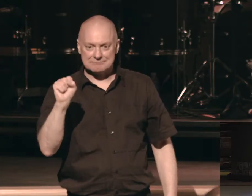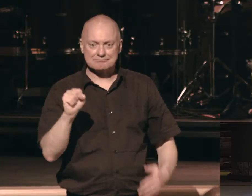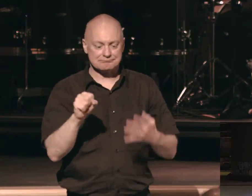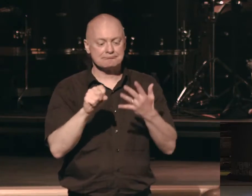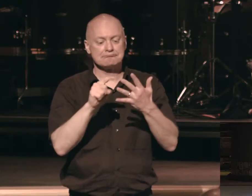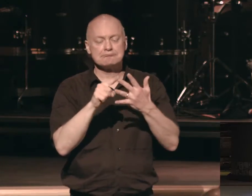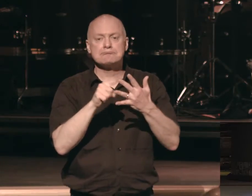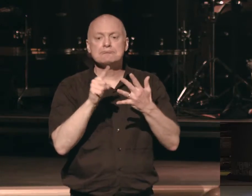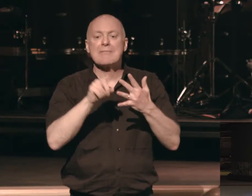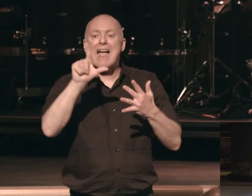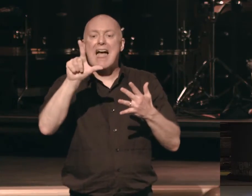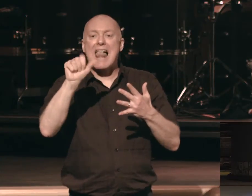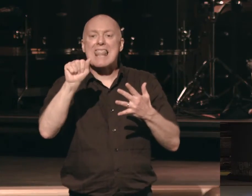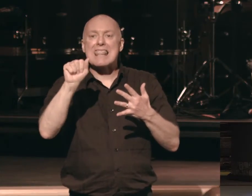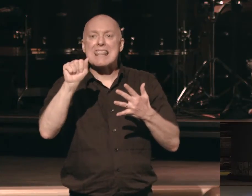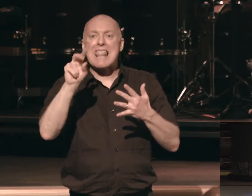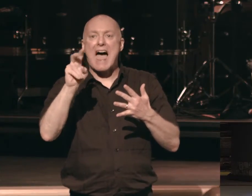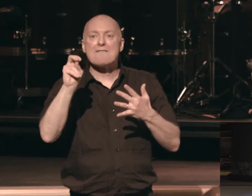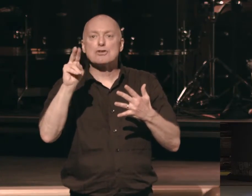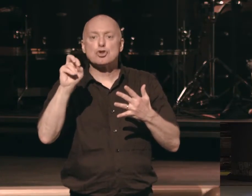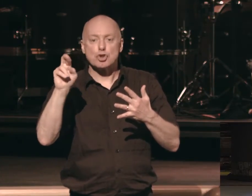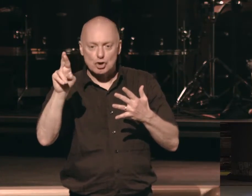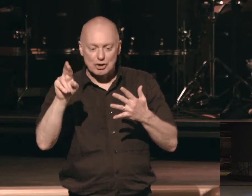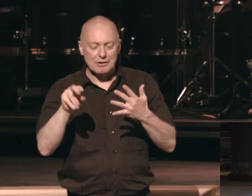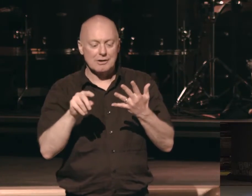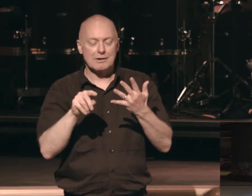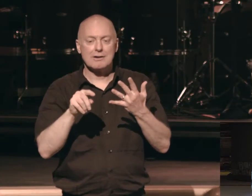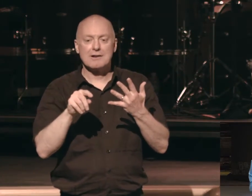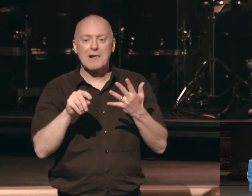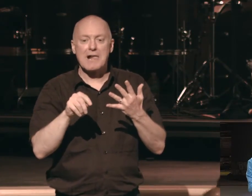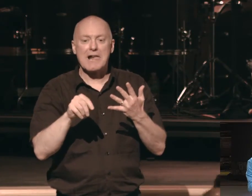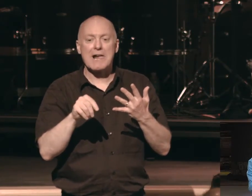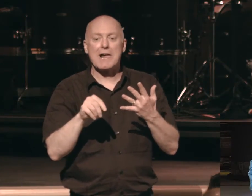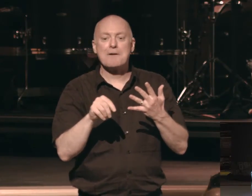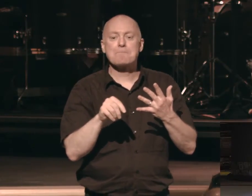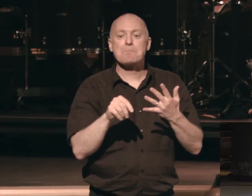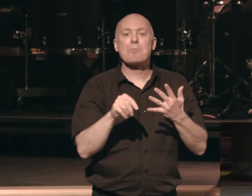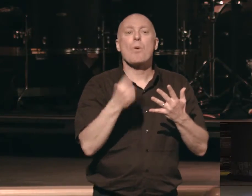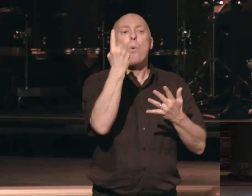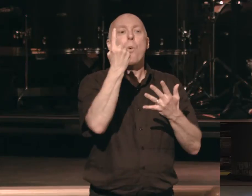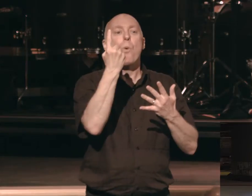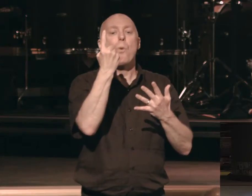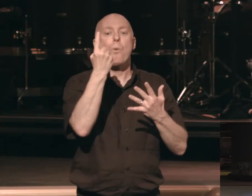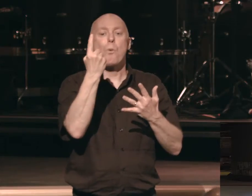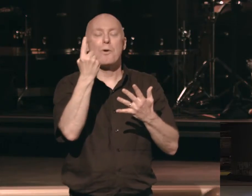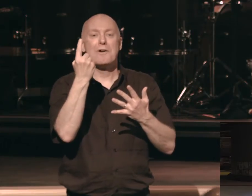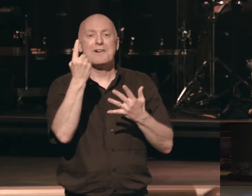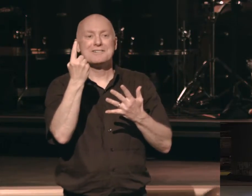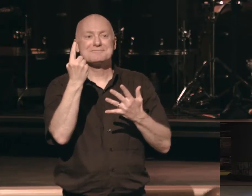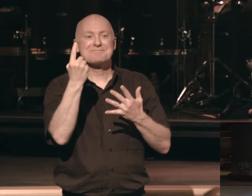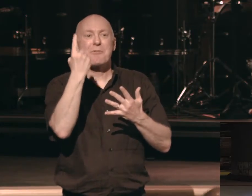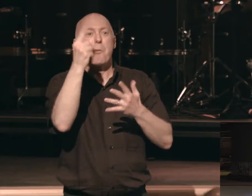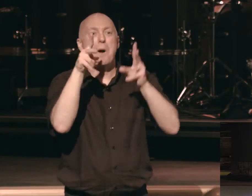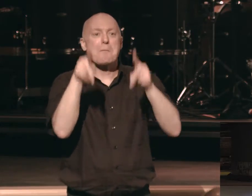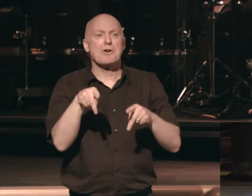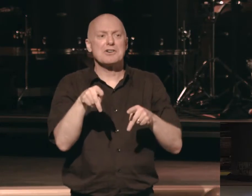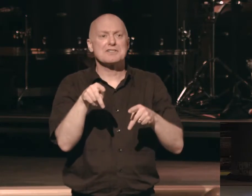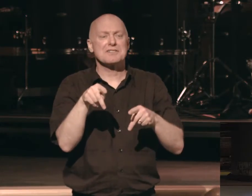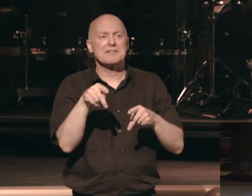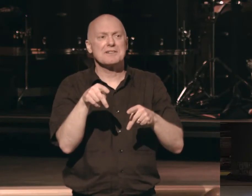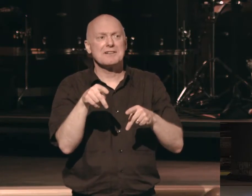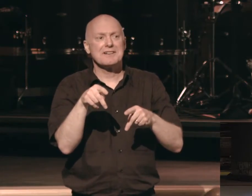Someone said lavender. I think one of our team members, they were asked this question, and the person asking them